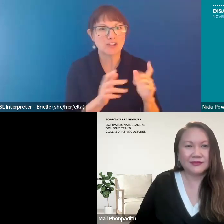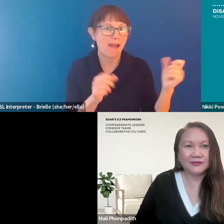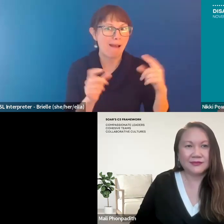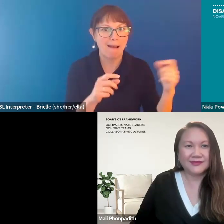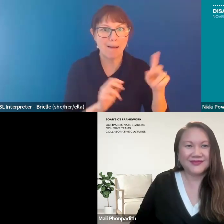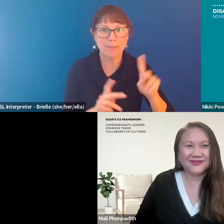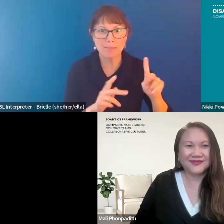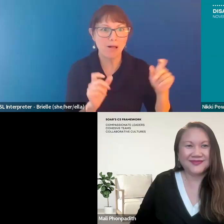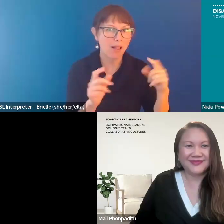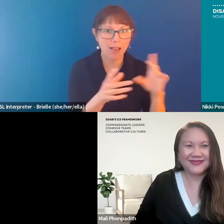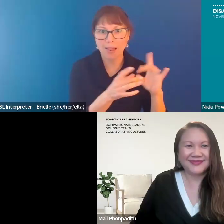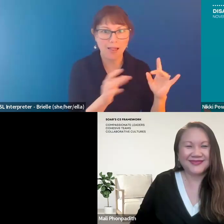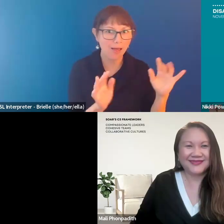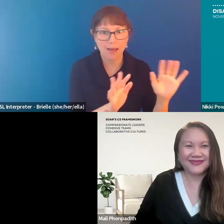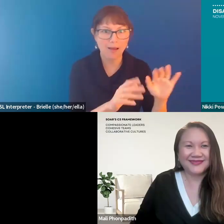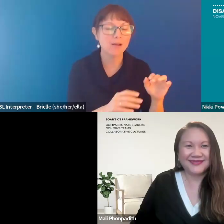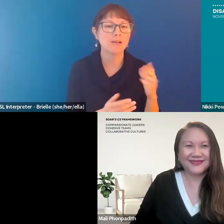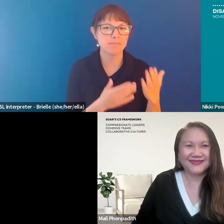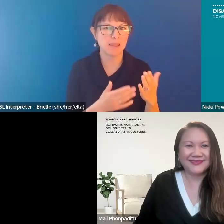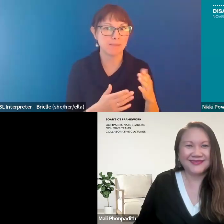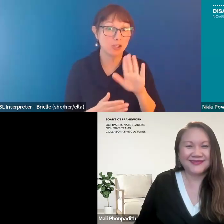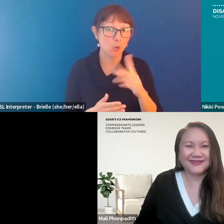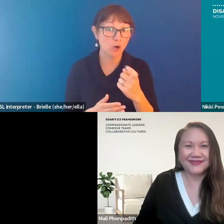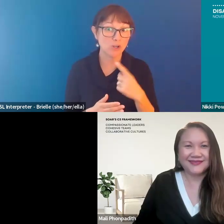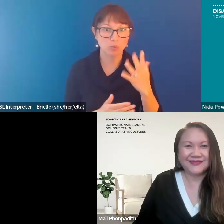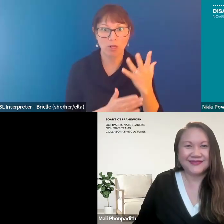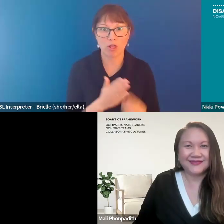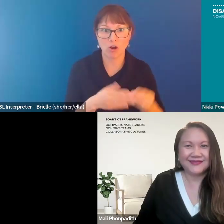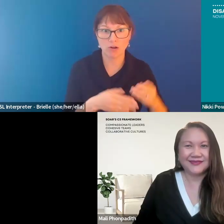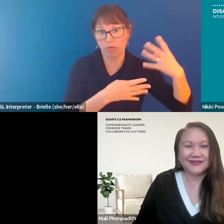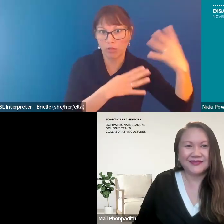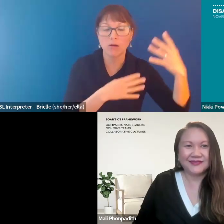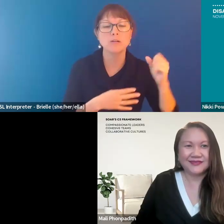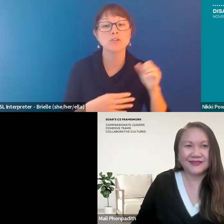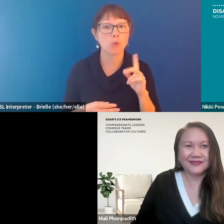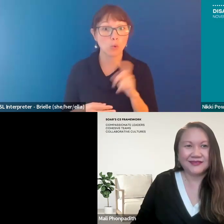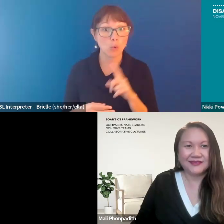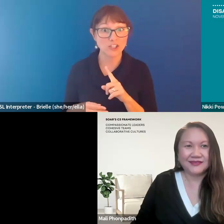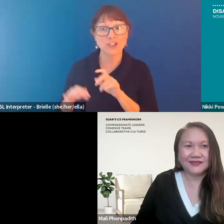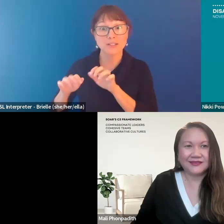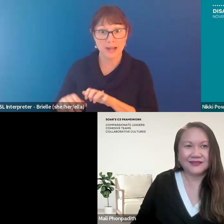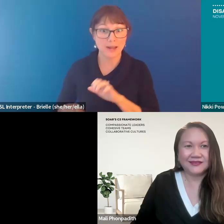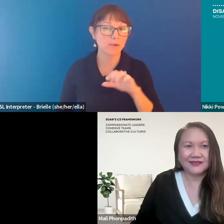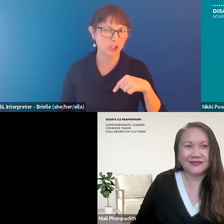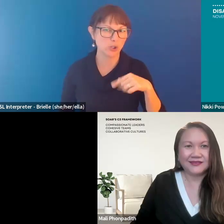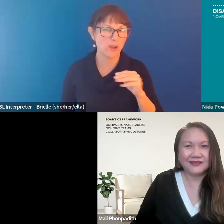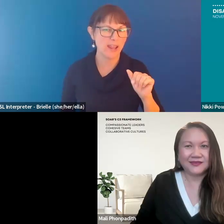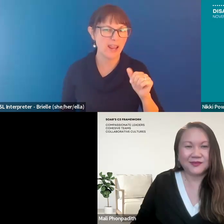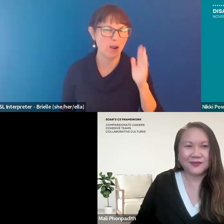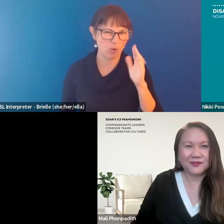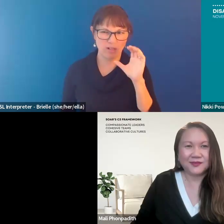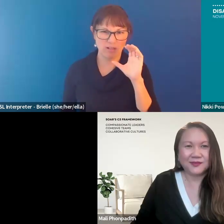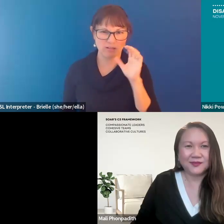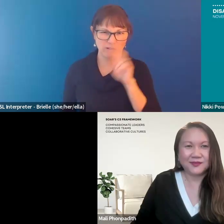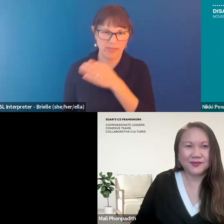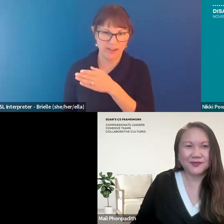between people and comments, and they may get lost. So put those into the Q&A box, and that's where I'll be looking for those